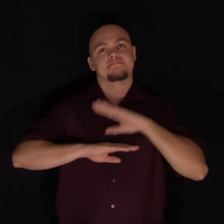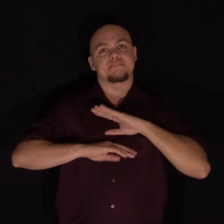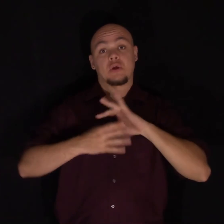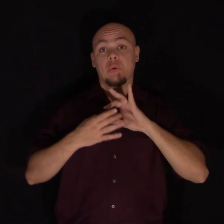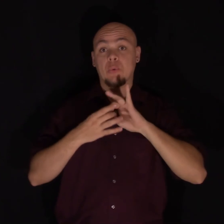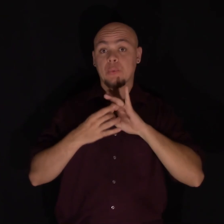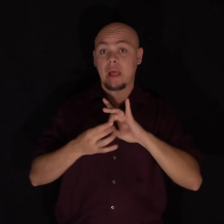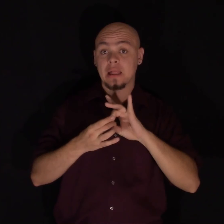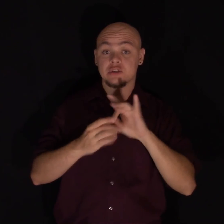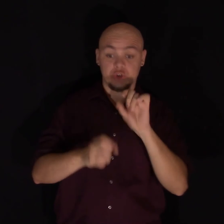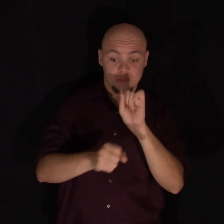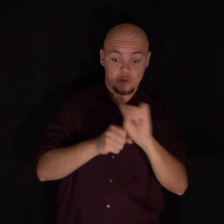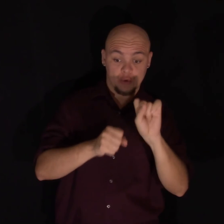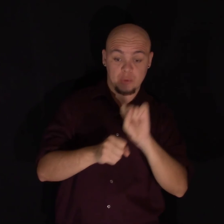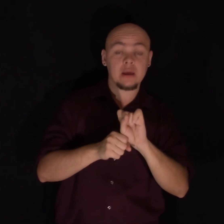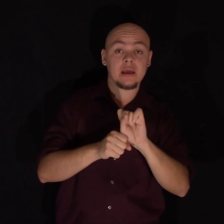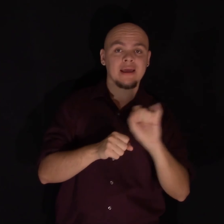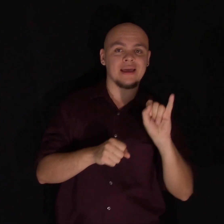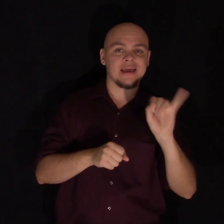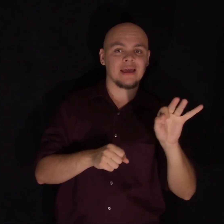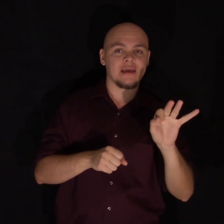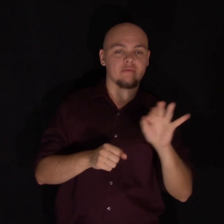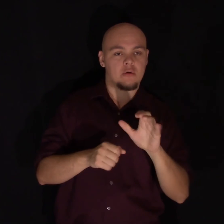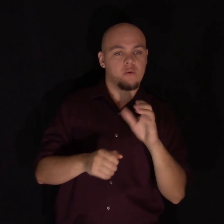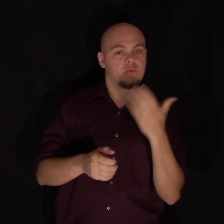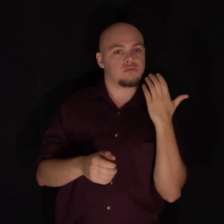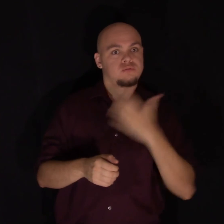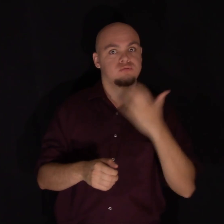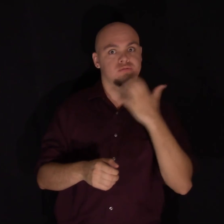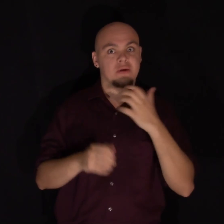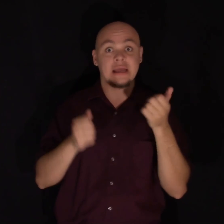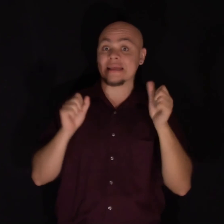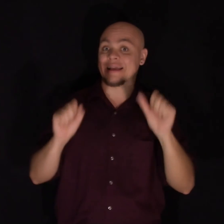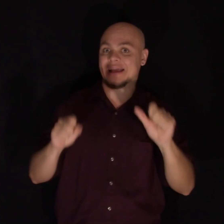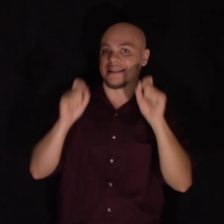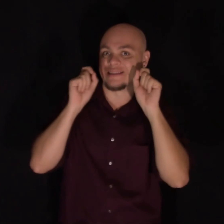fulfilling careers are those that still have the power to surprise you.